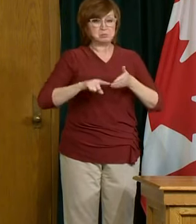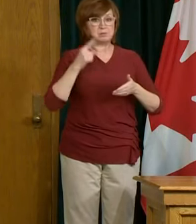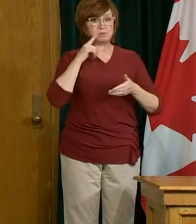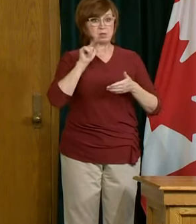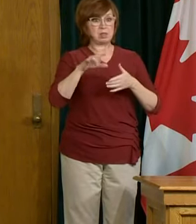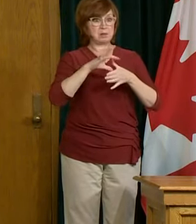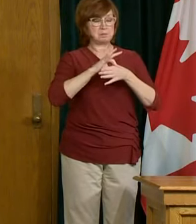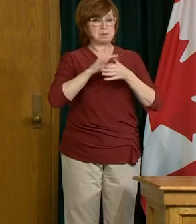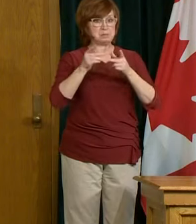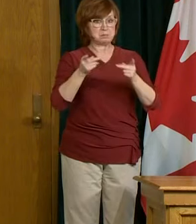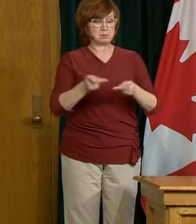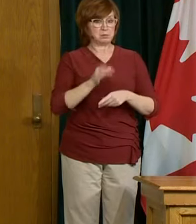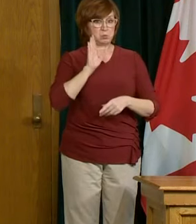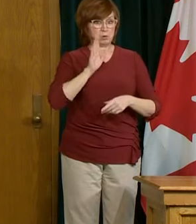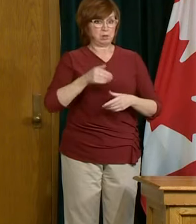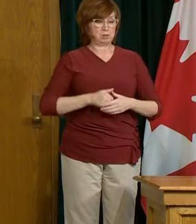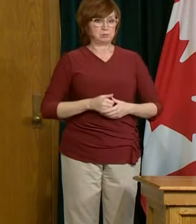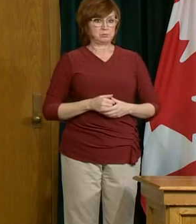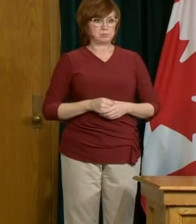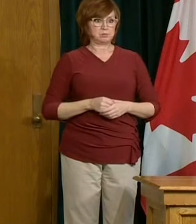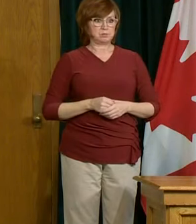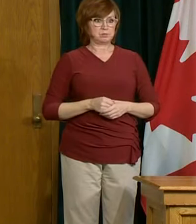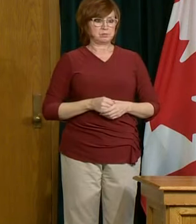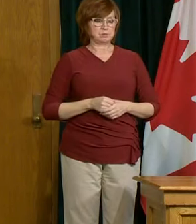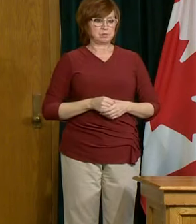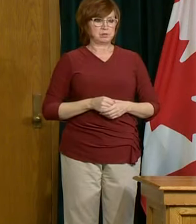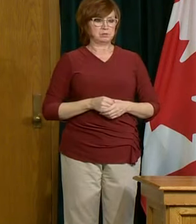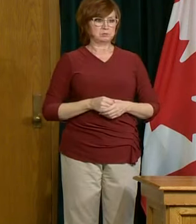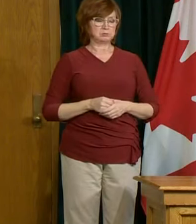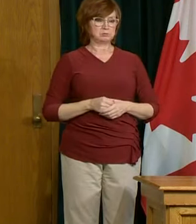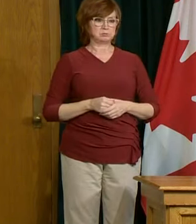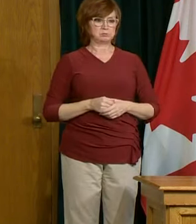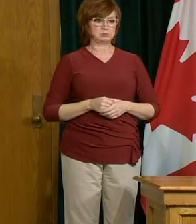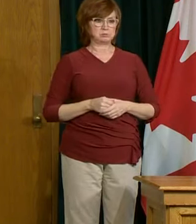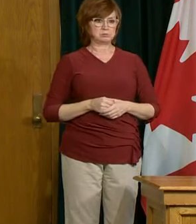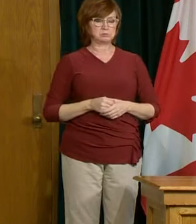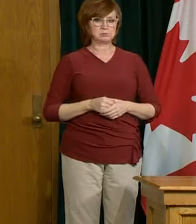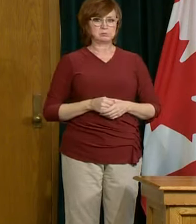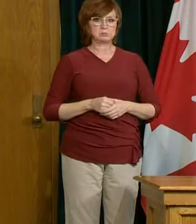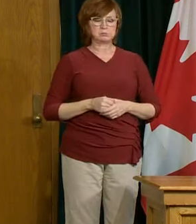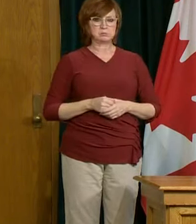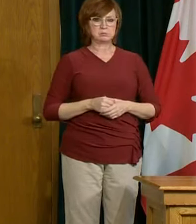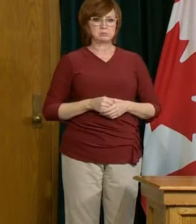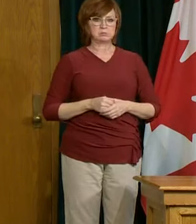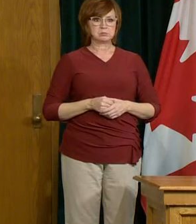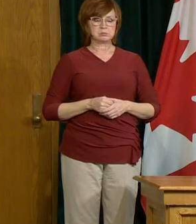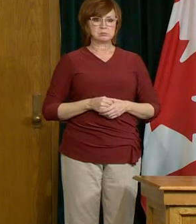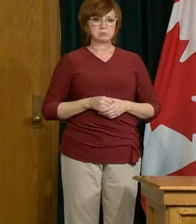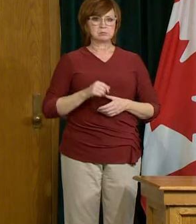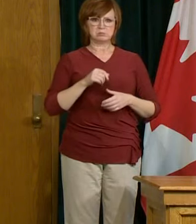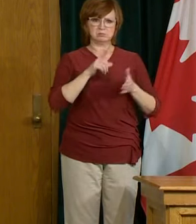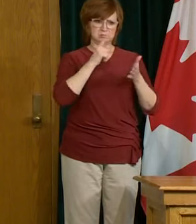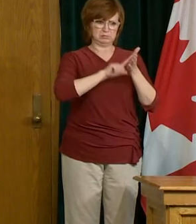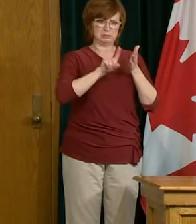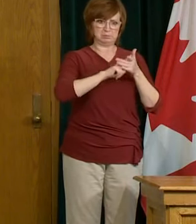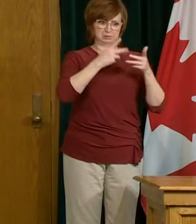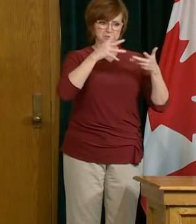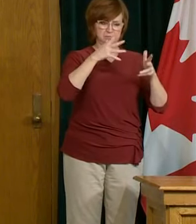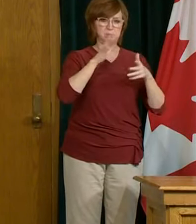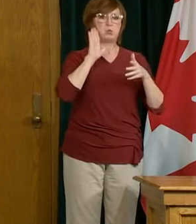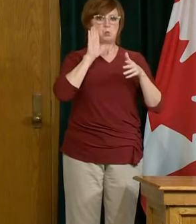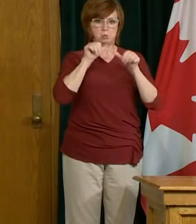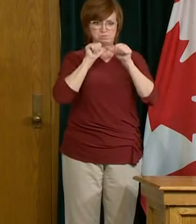and that there isn't an outbreak? So initial inspections have occurred, and they will continue to occur,